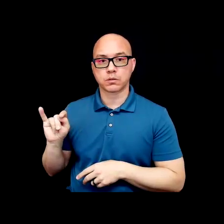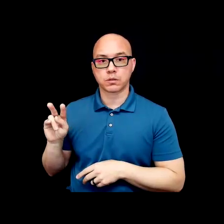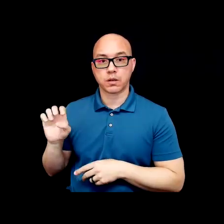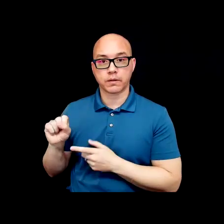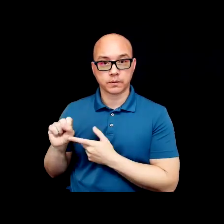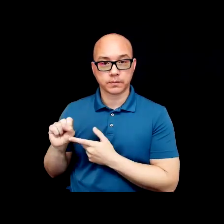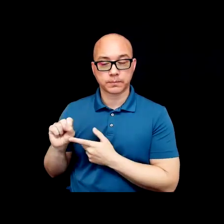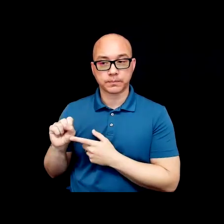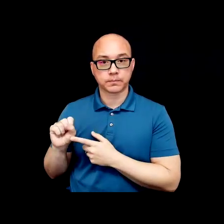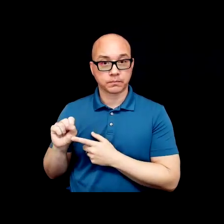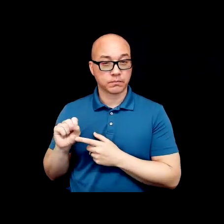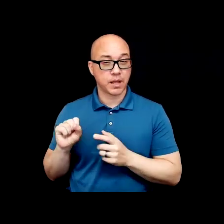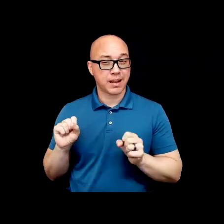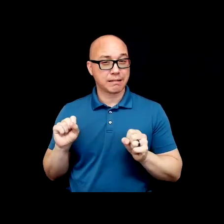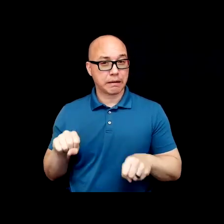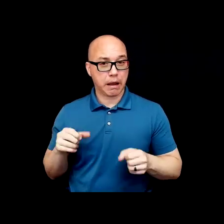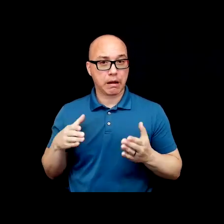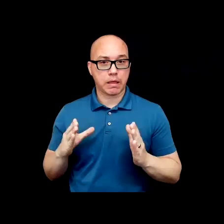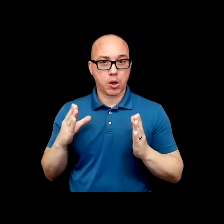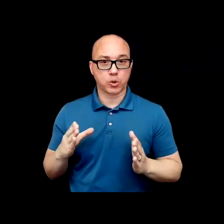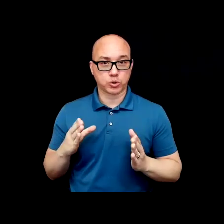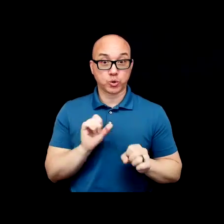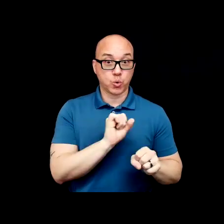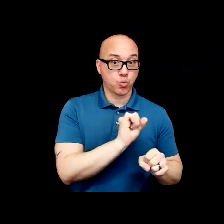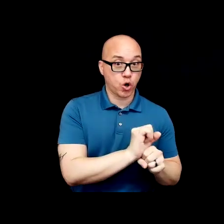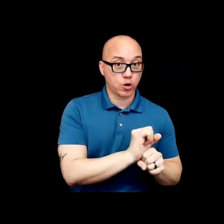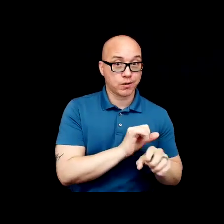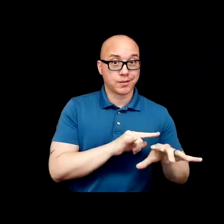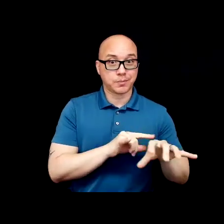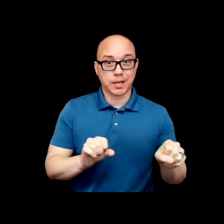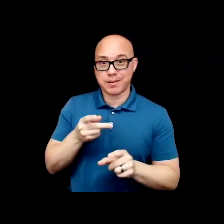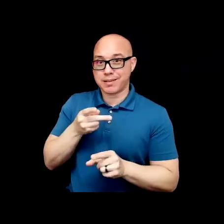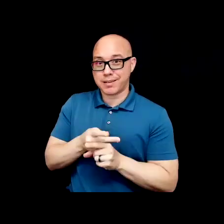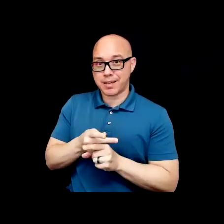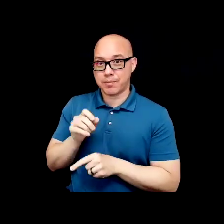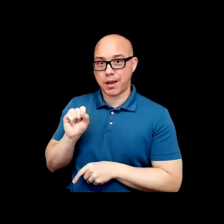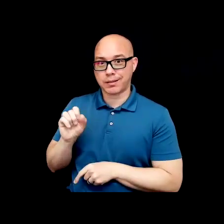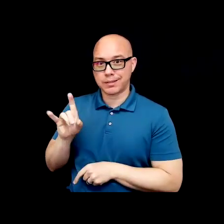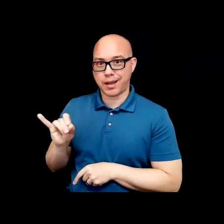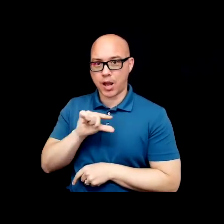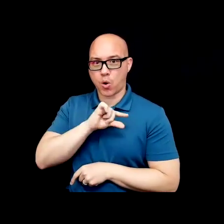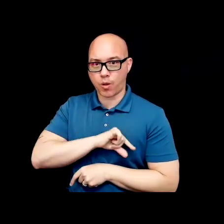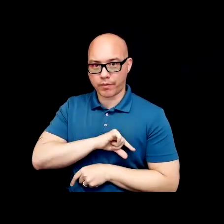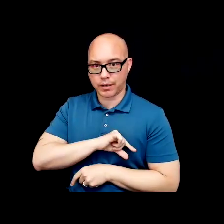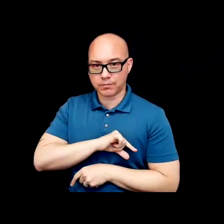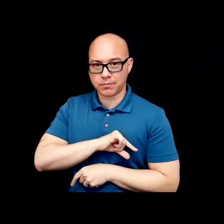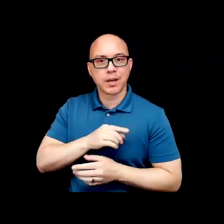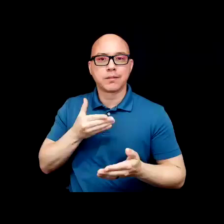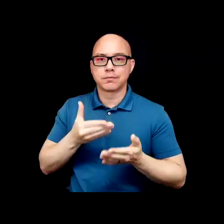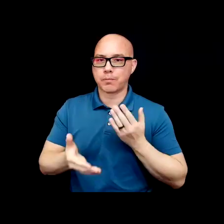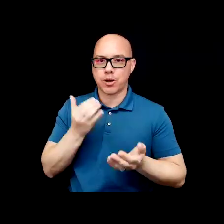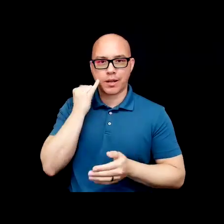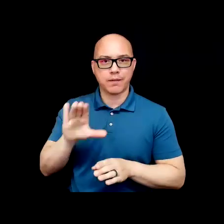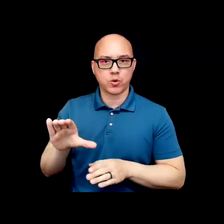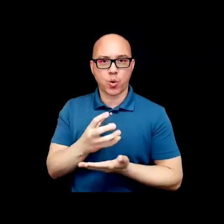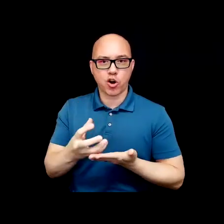their SSDI and keep their SSDI eligibility status, even when their earnings are above that SGA level. For